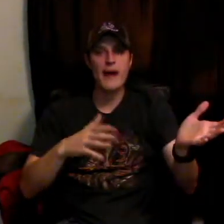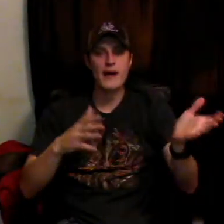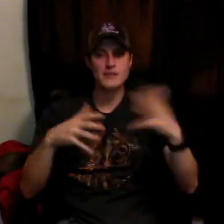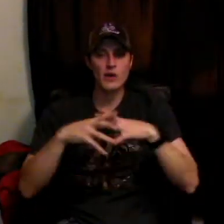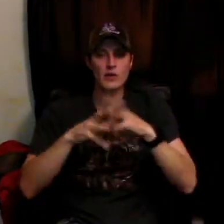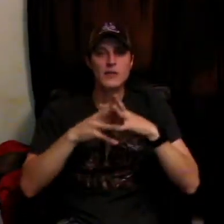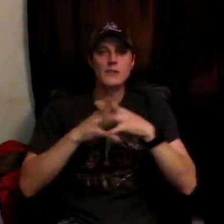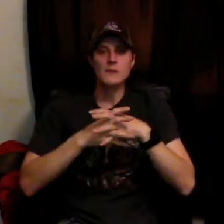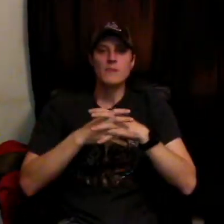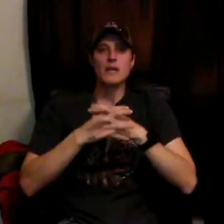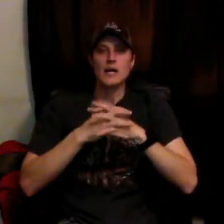back. So